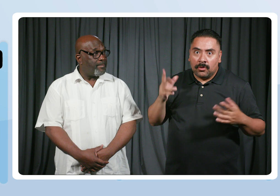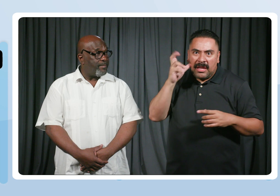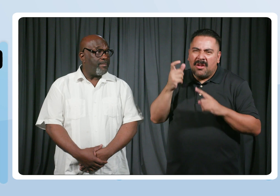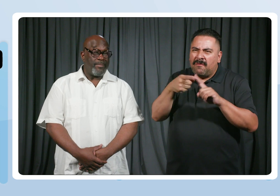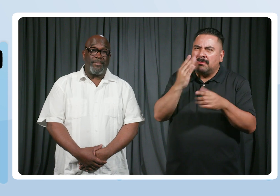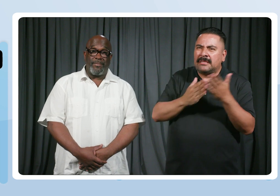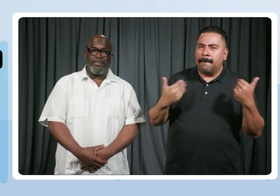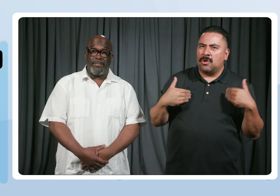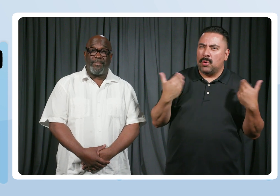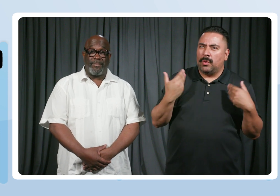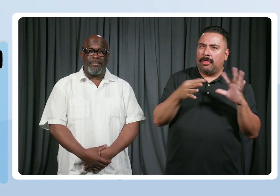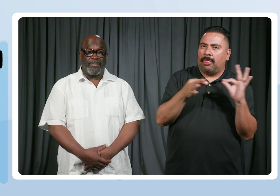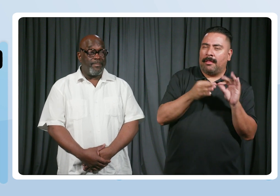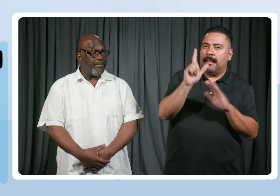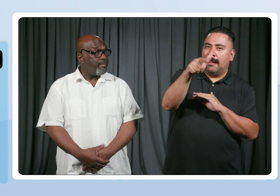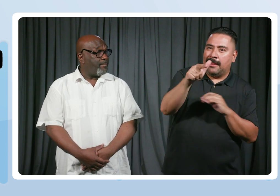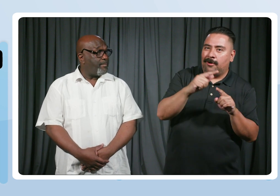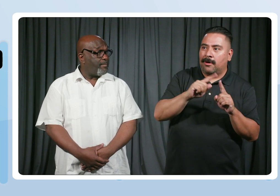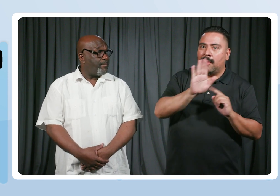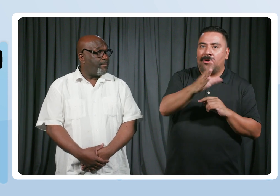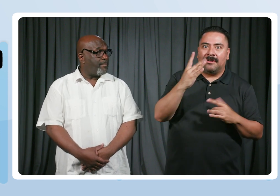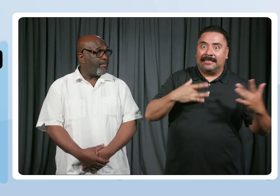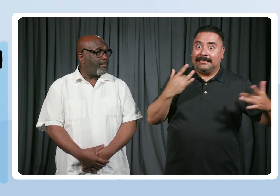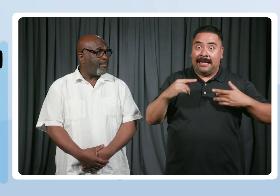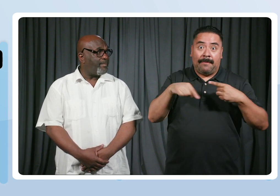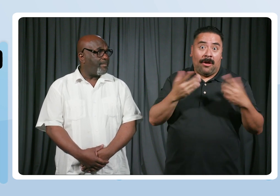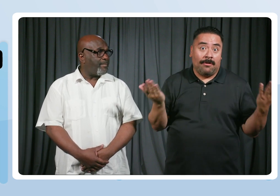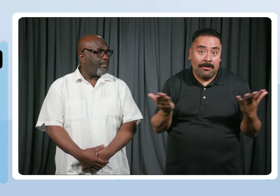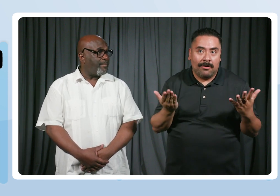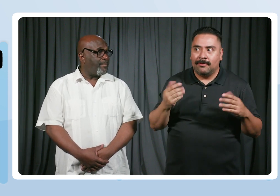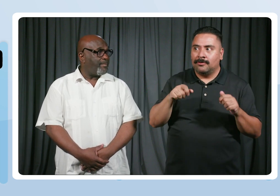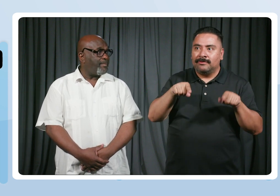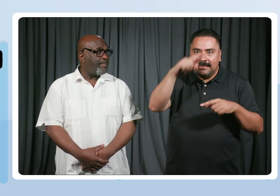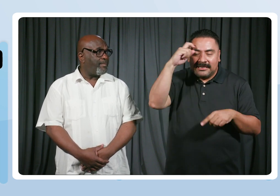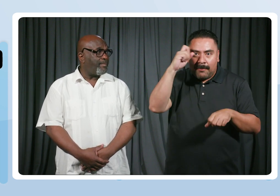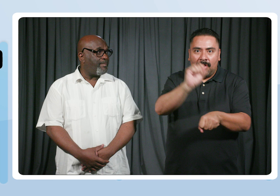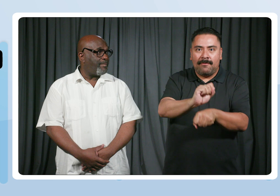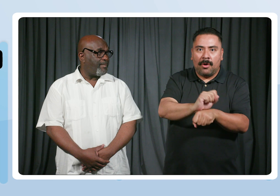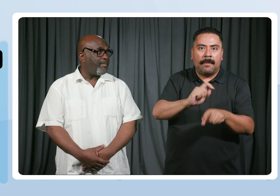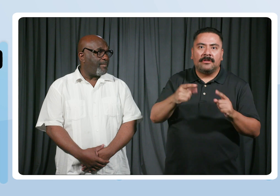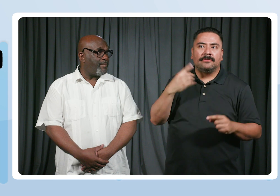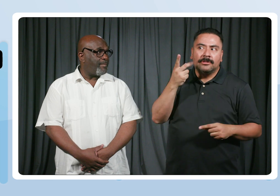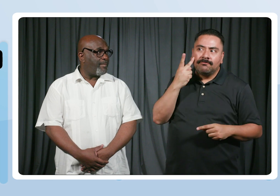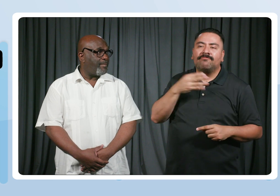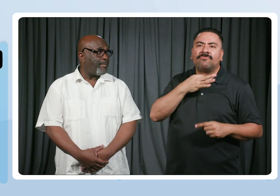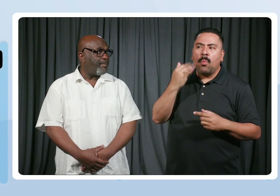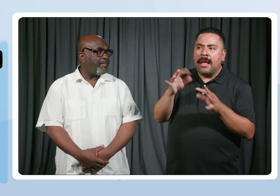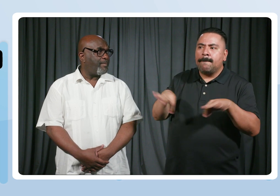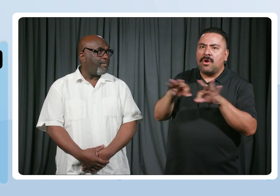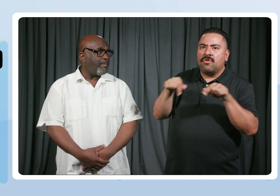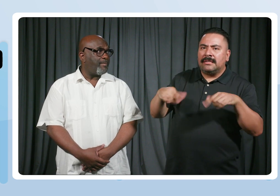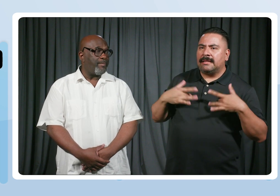from some youth a little later about what they're excited about in regards to summer employment, but just wanted to see why it was so